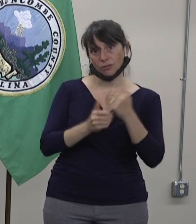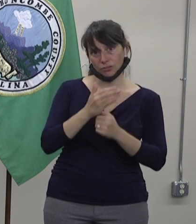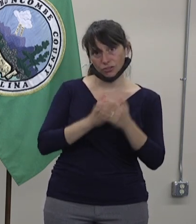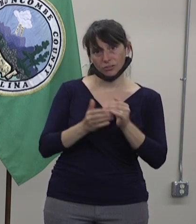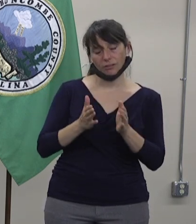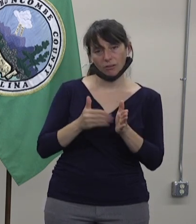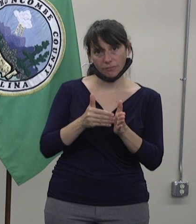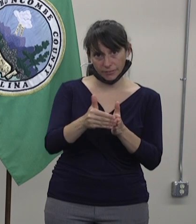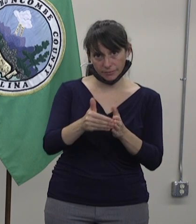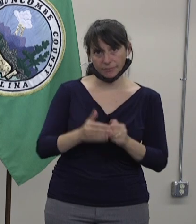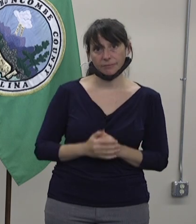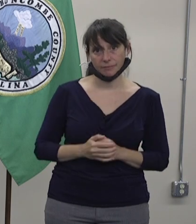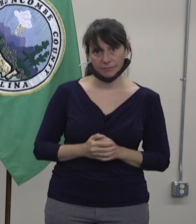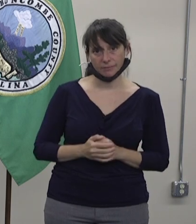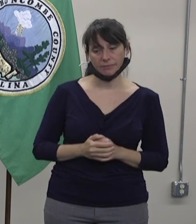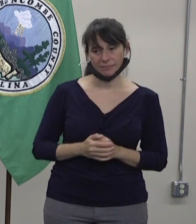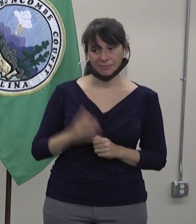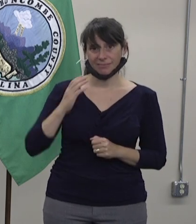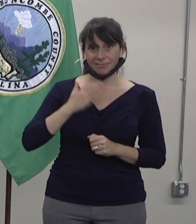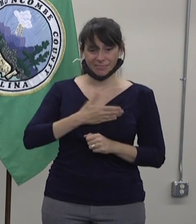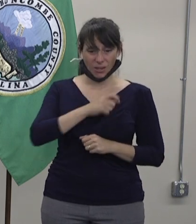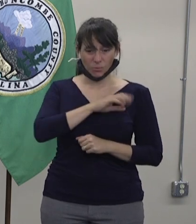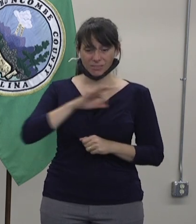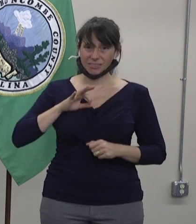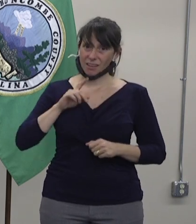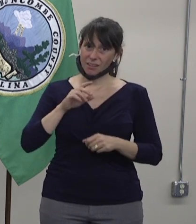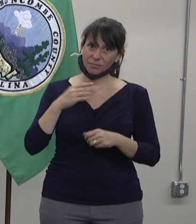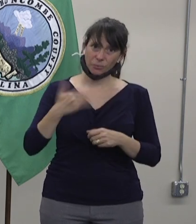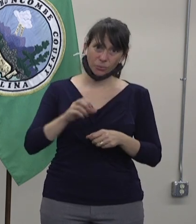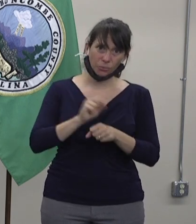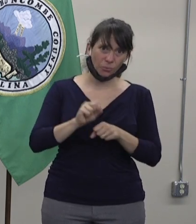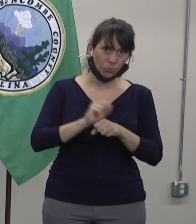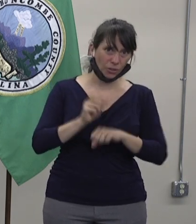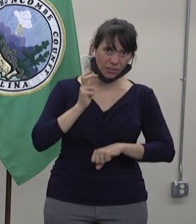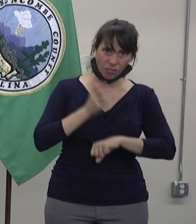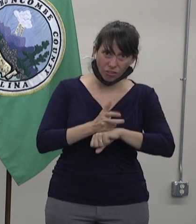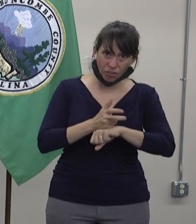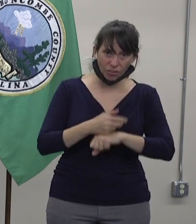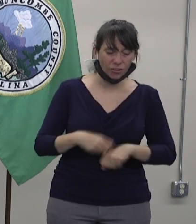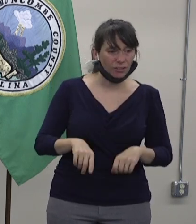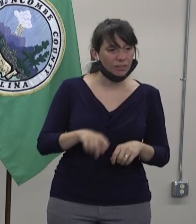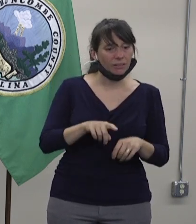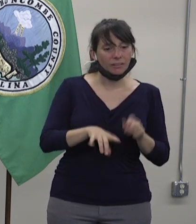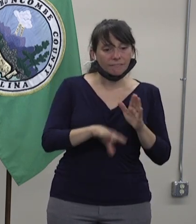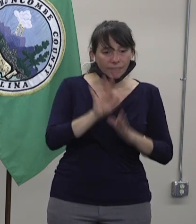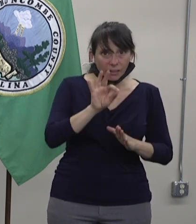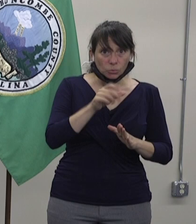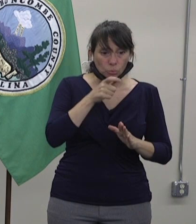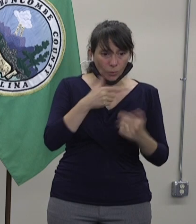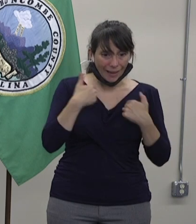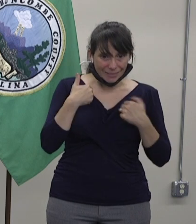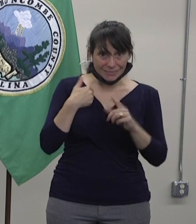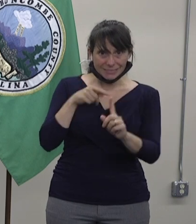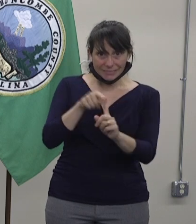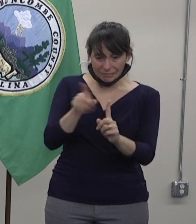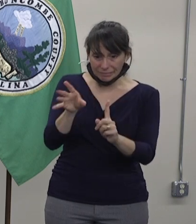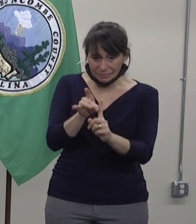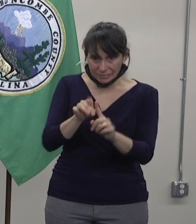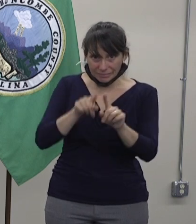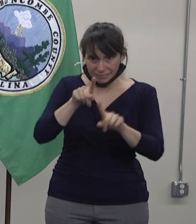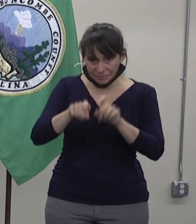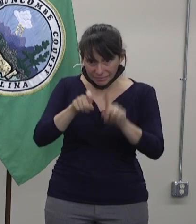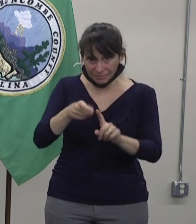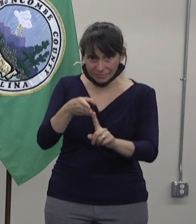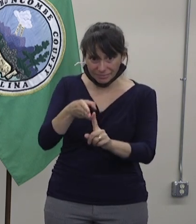Our public health staff are working hard on case investigation, contact tracing, and answering questions from the public, businesses,